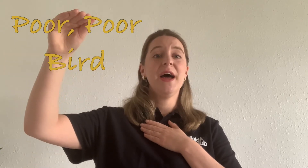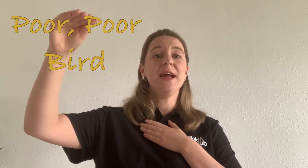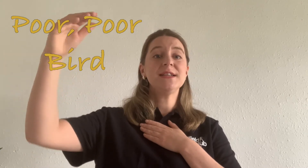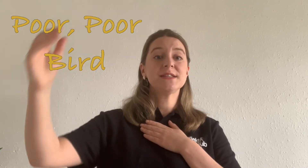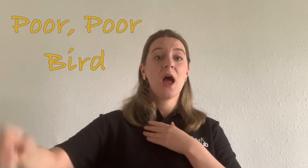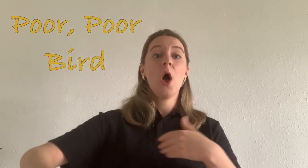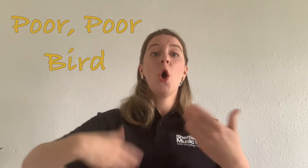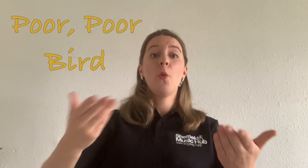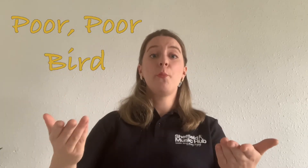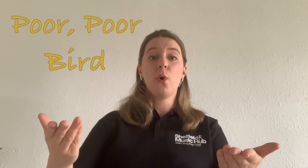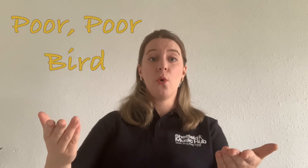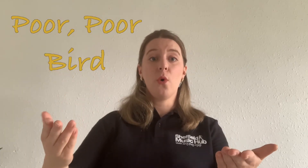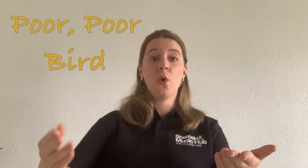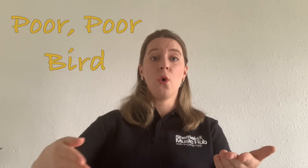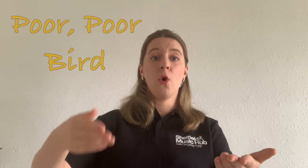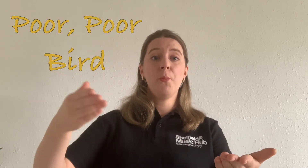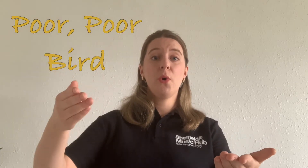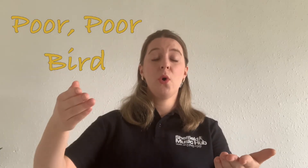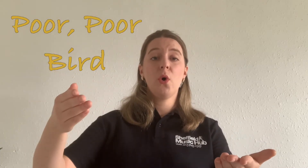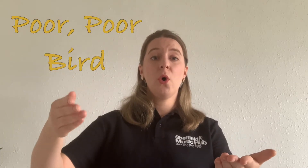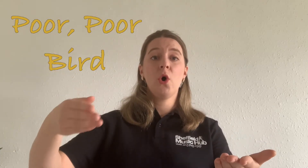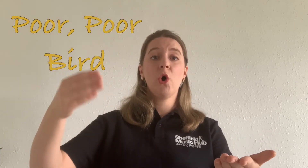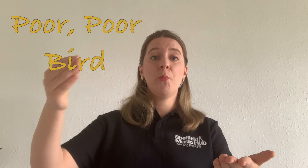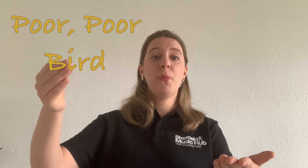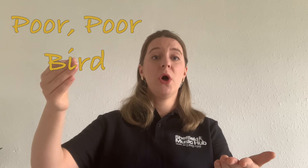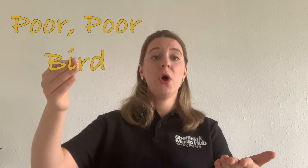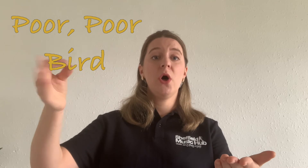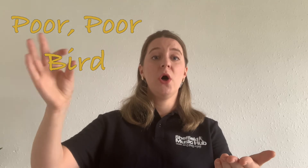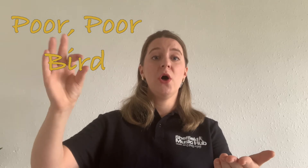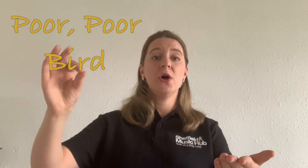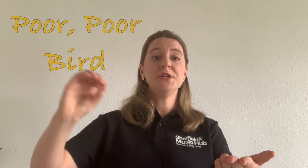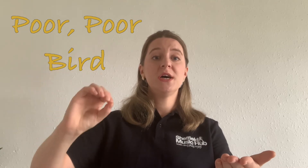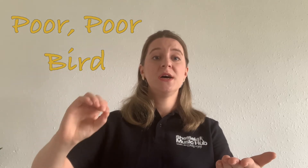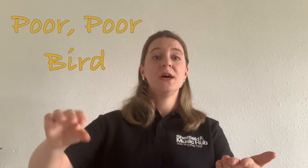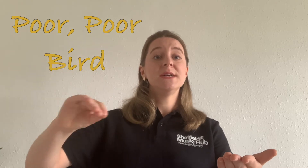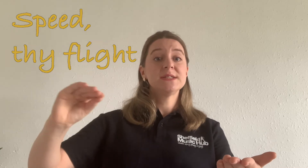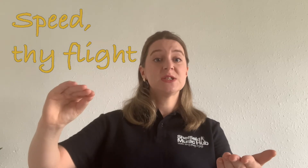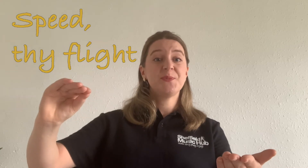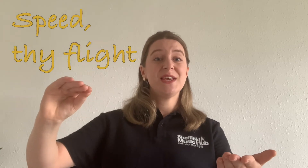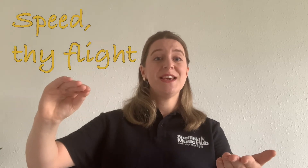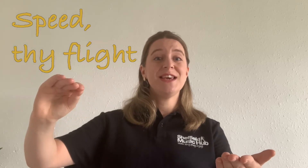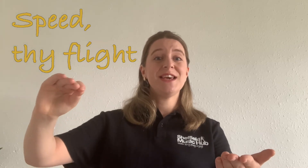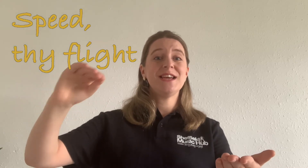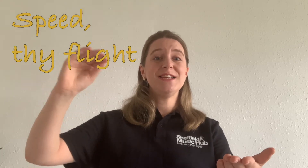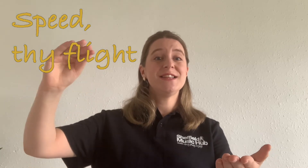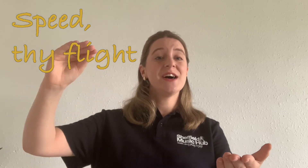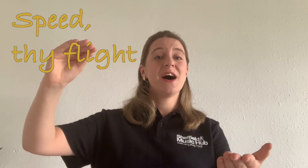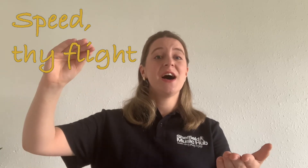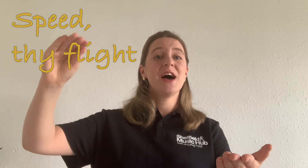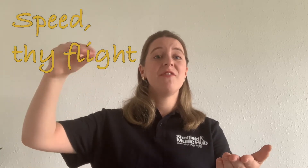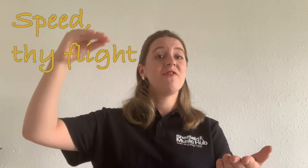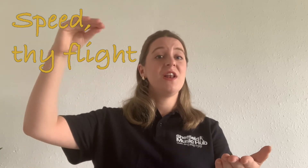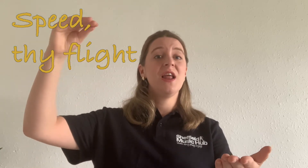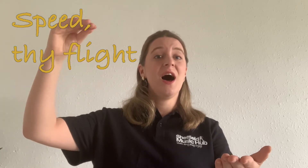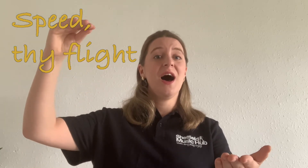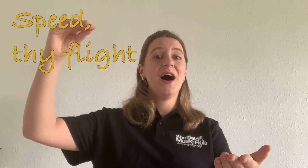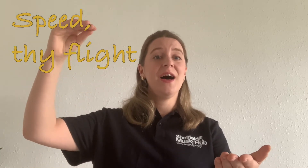flight. Poor, poor bird, speed thy